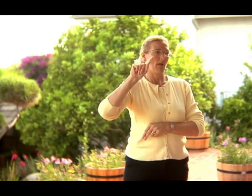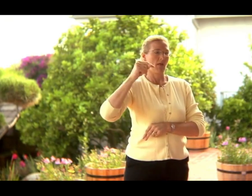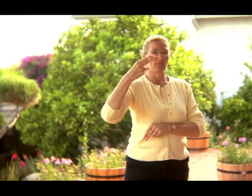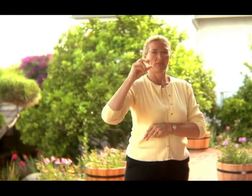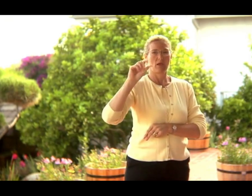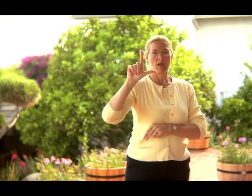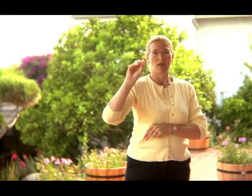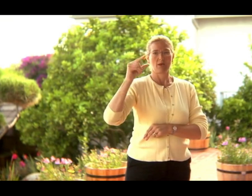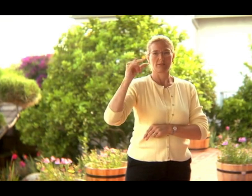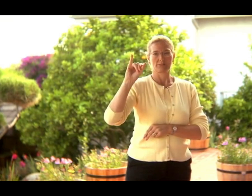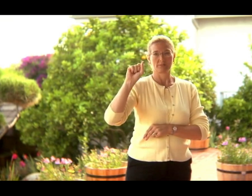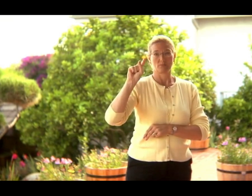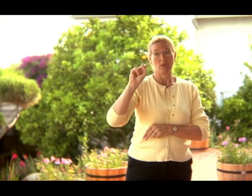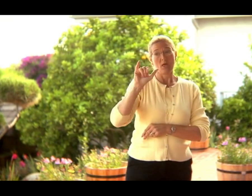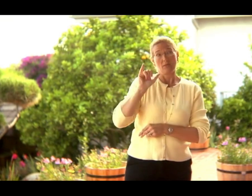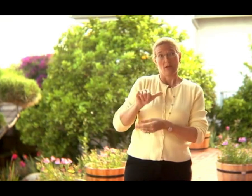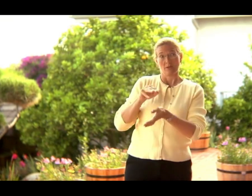called pathologists.